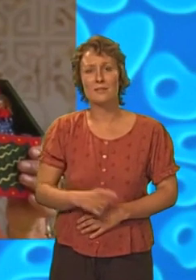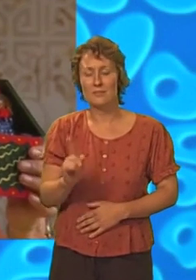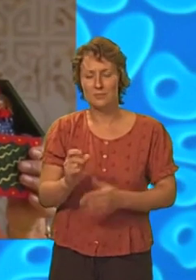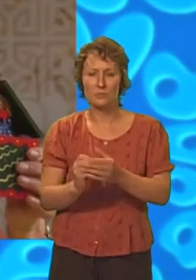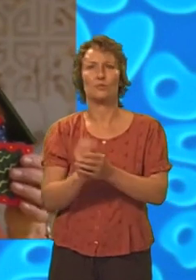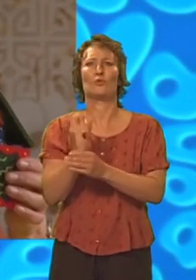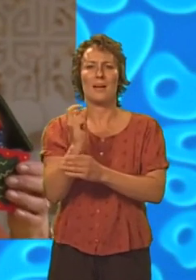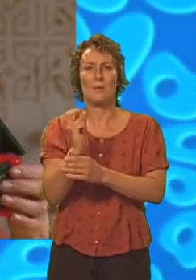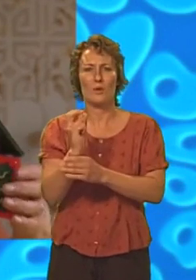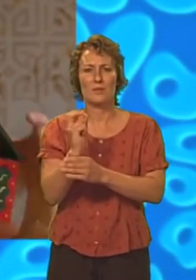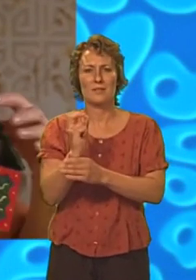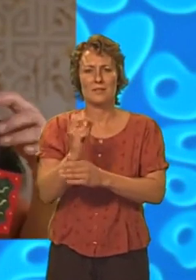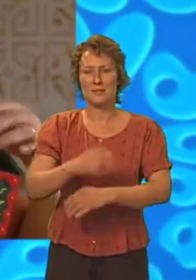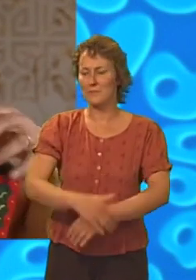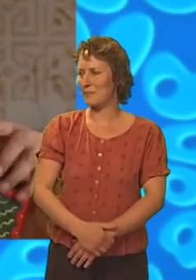Jack in a box.